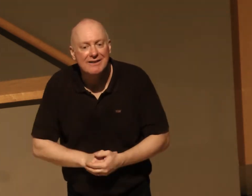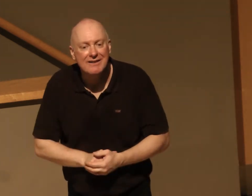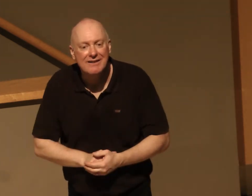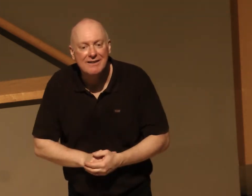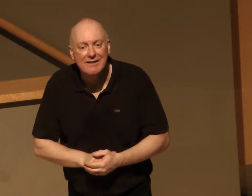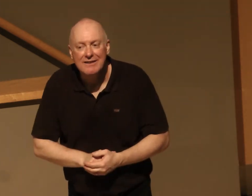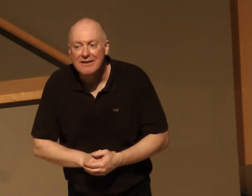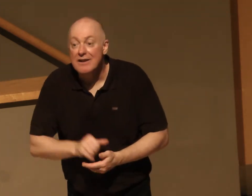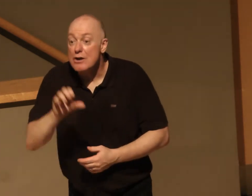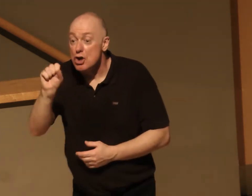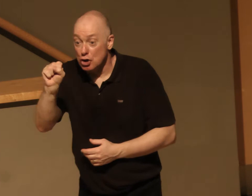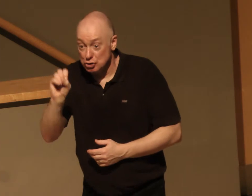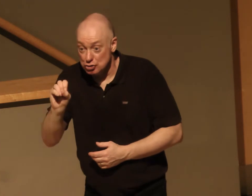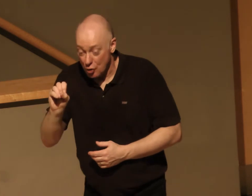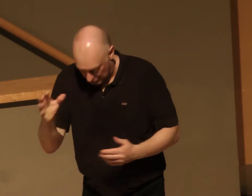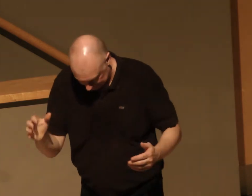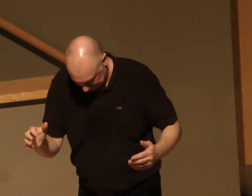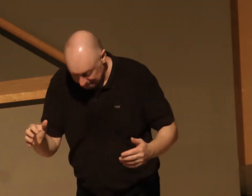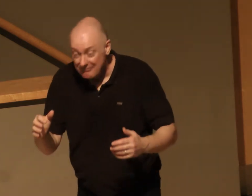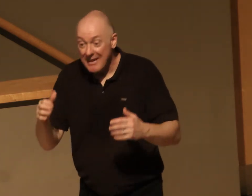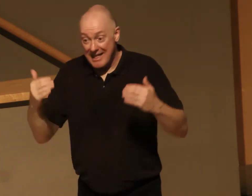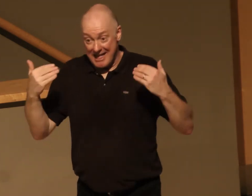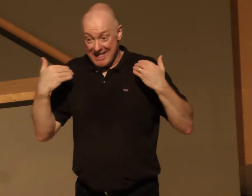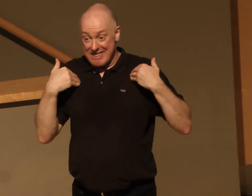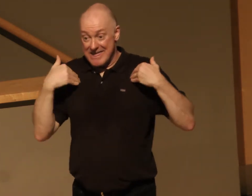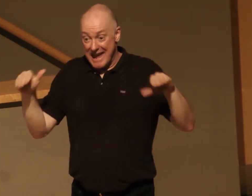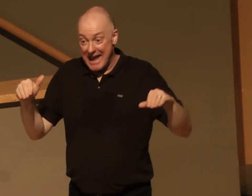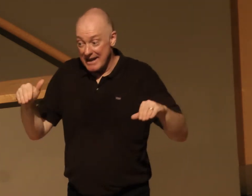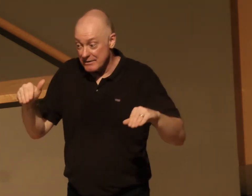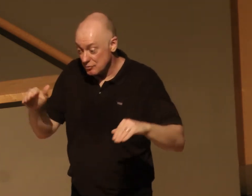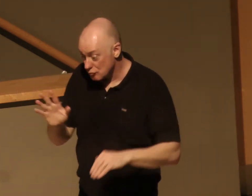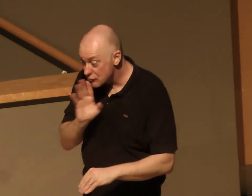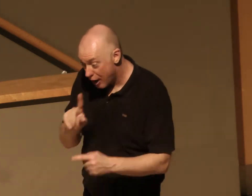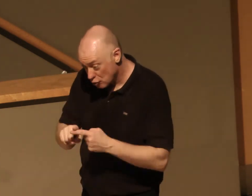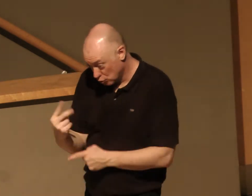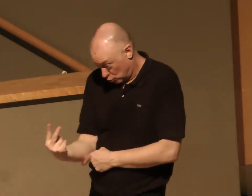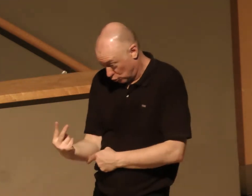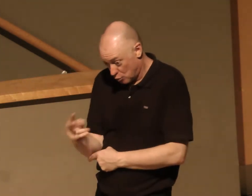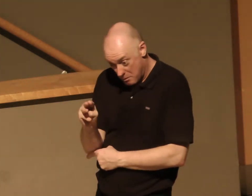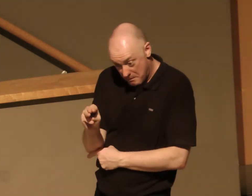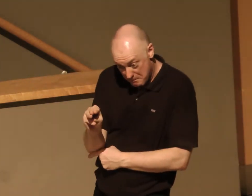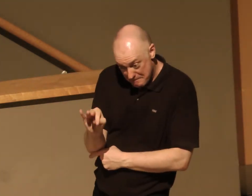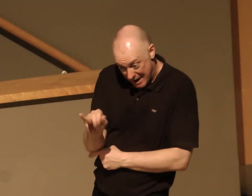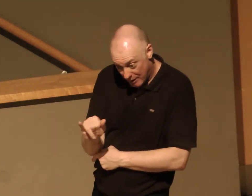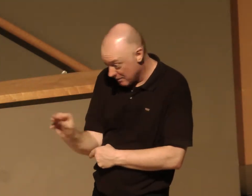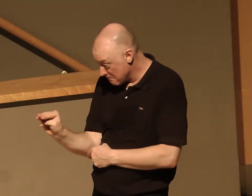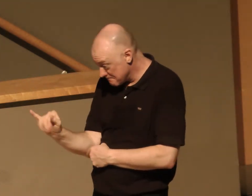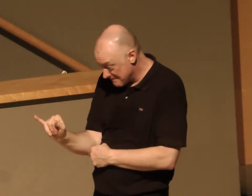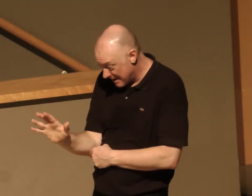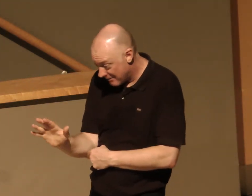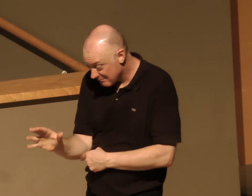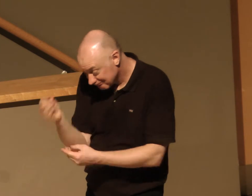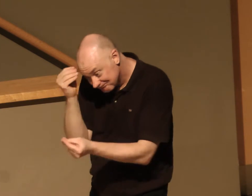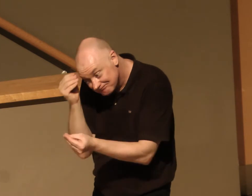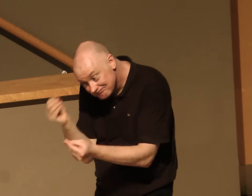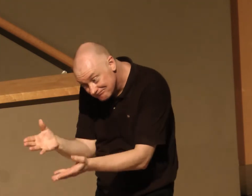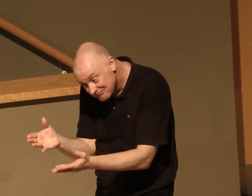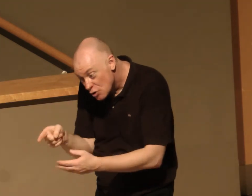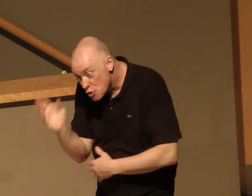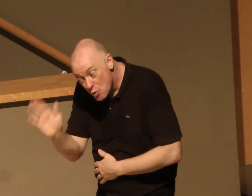and so the angel confronts the two Marys here with their hopelessness and he gives them news that shows them that they will never have to